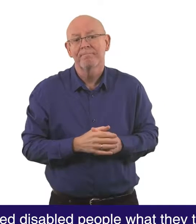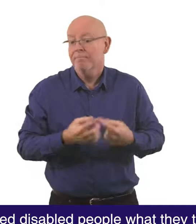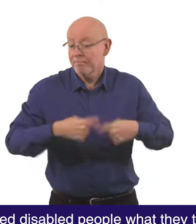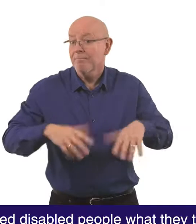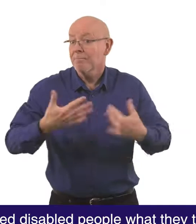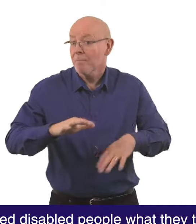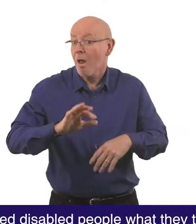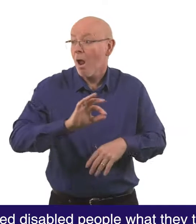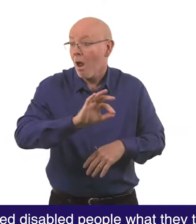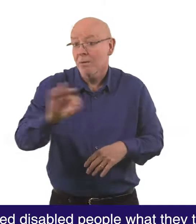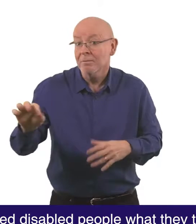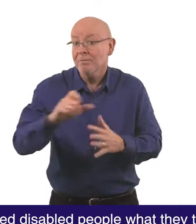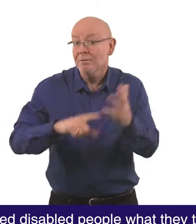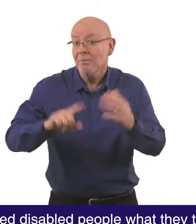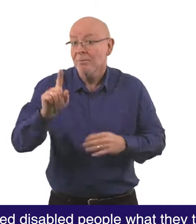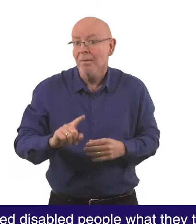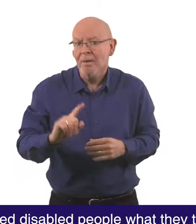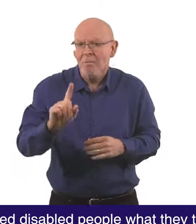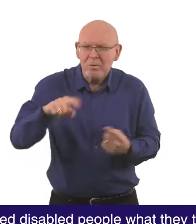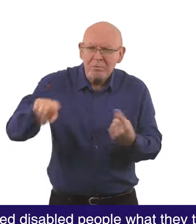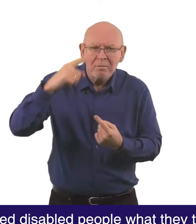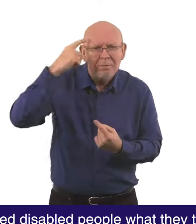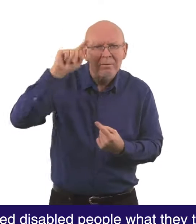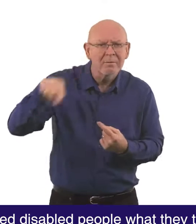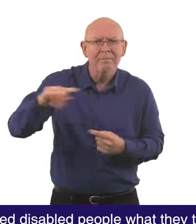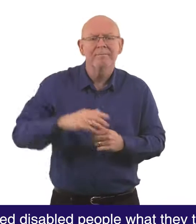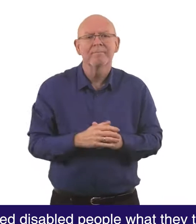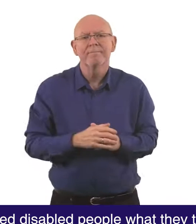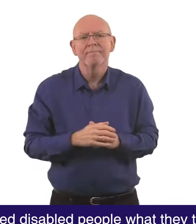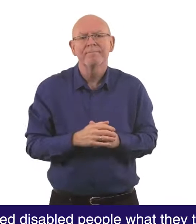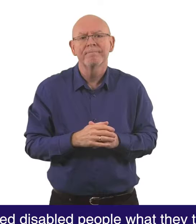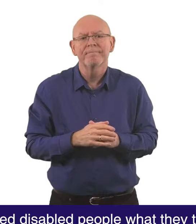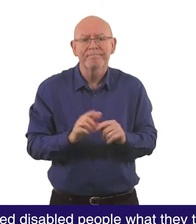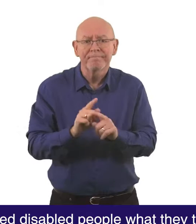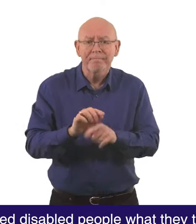We asked disabled people what they thought and asked them to write to us.